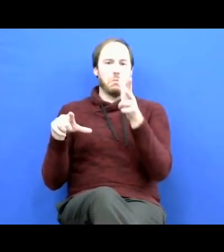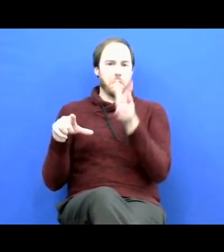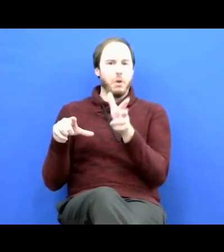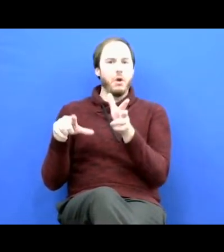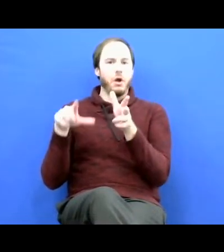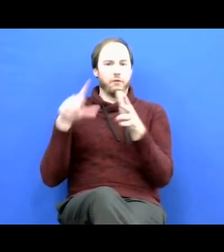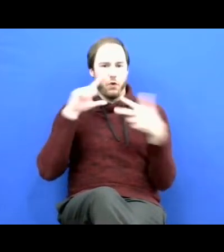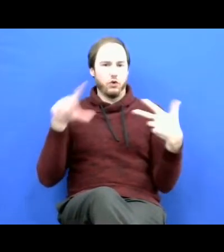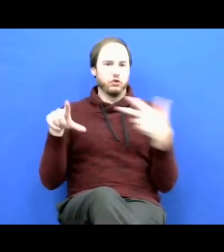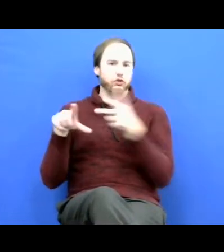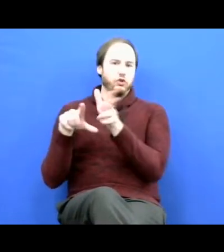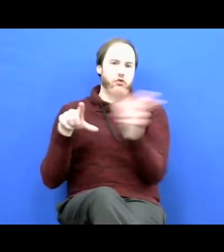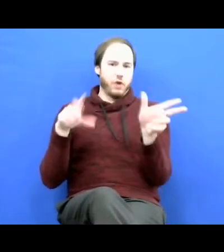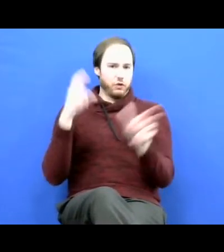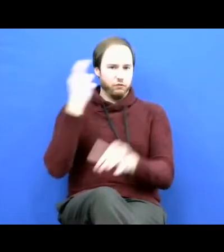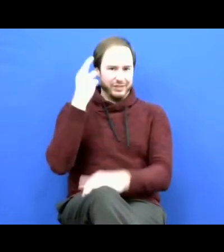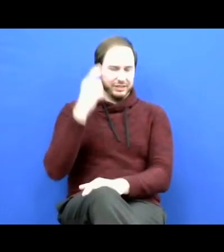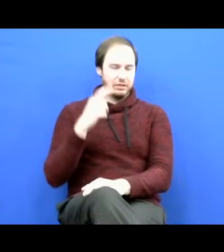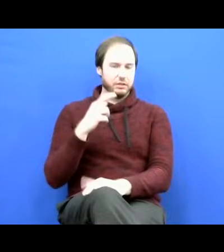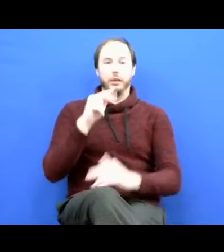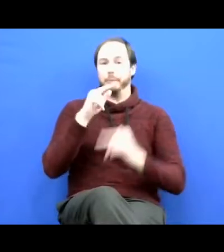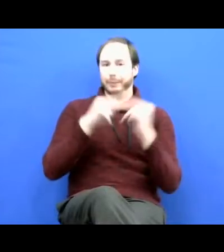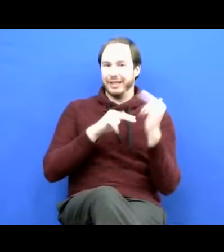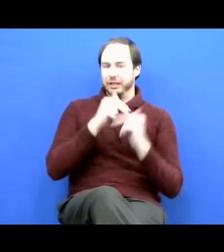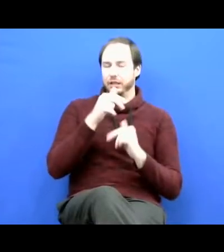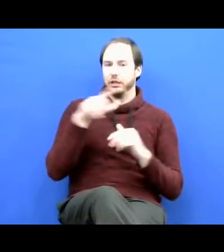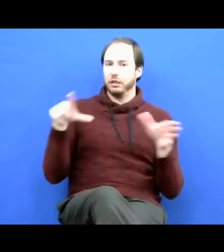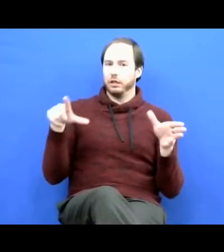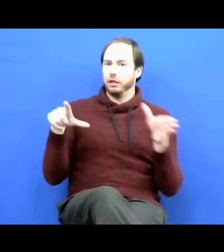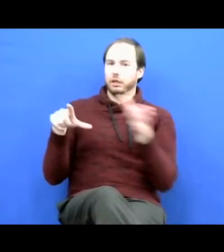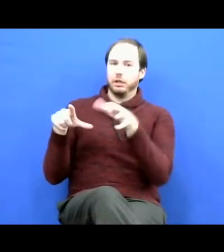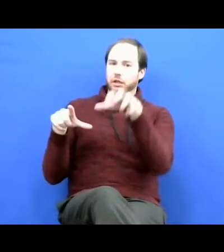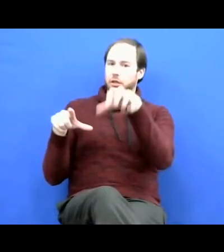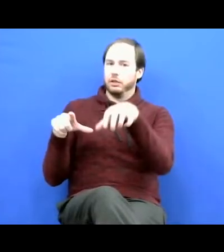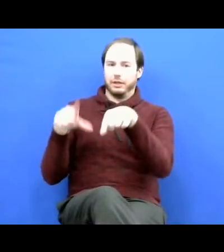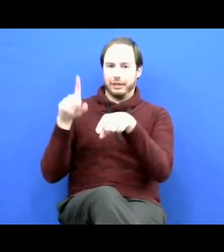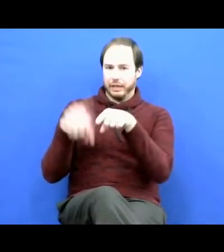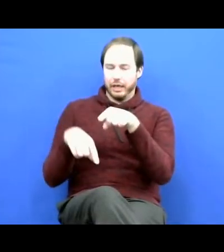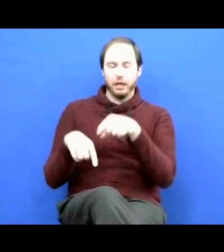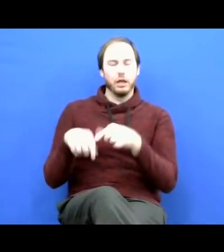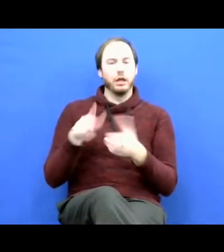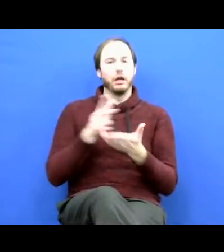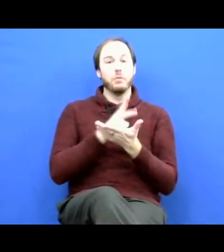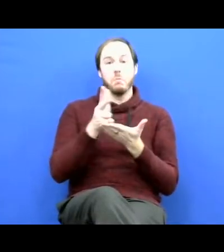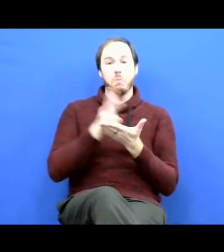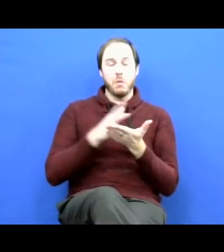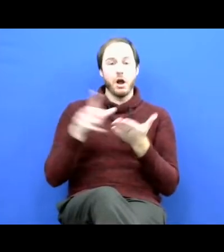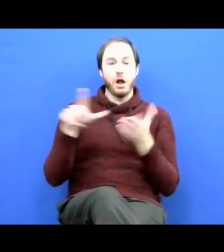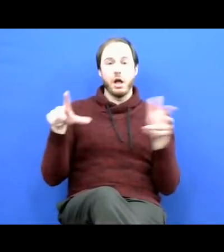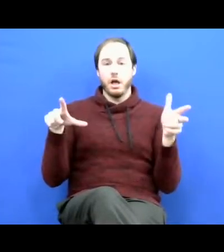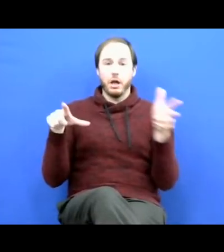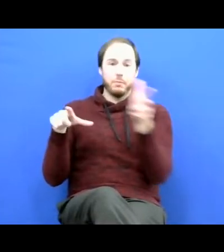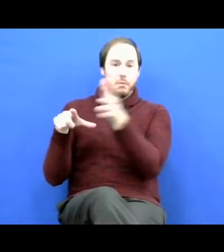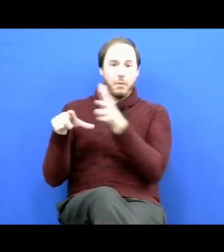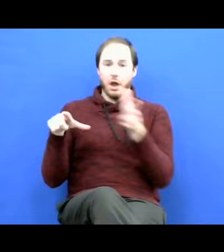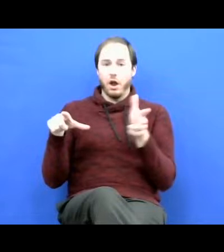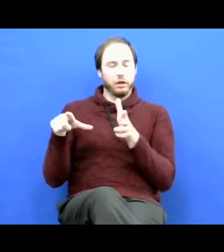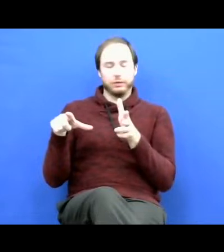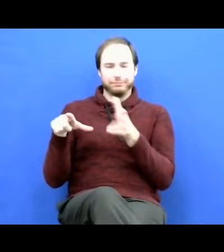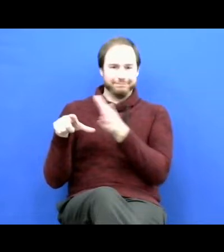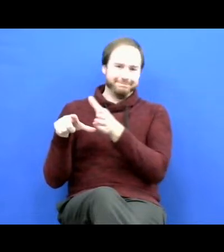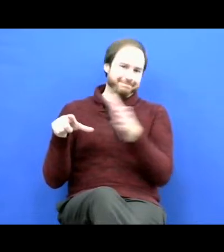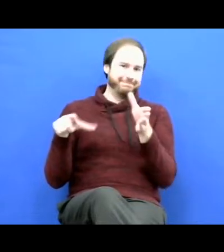bit. The buildings can't, and again, the parking lot itself typically no,